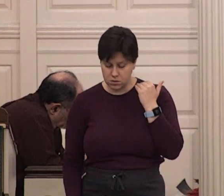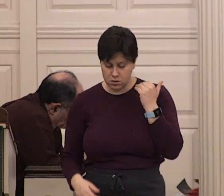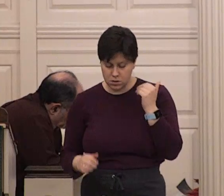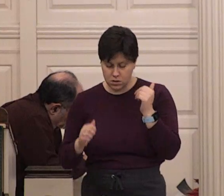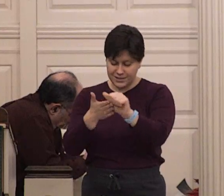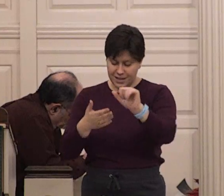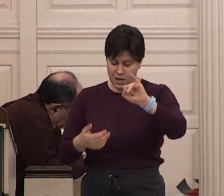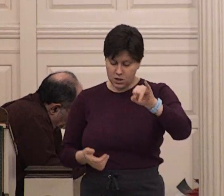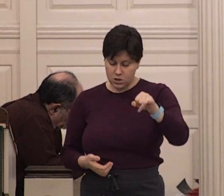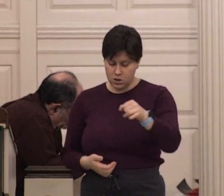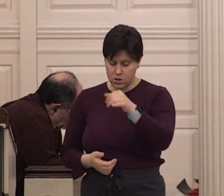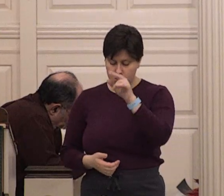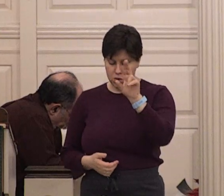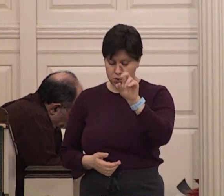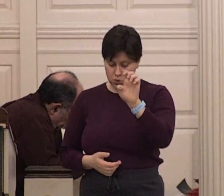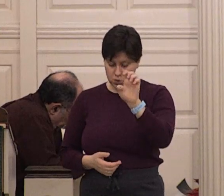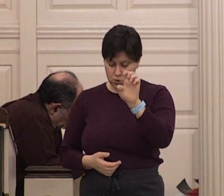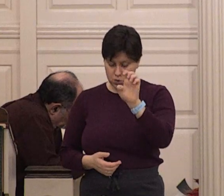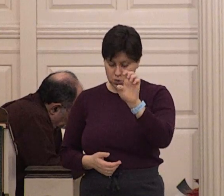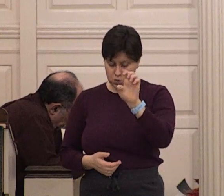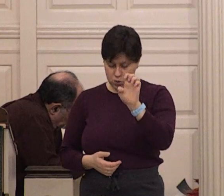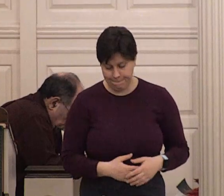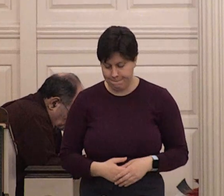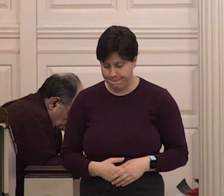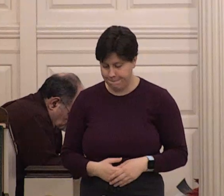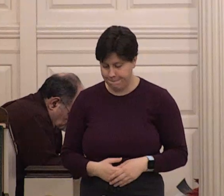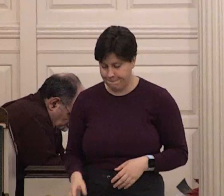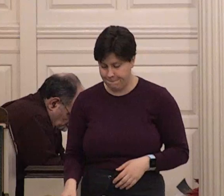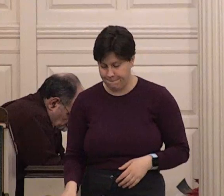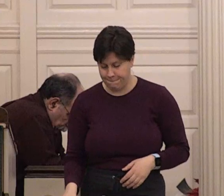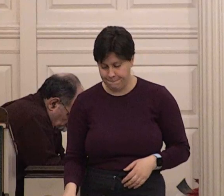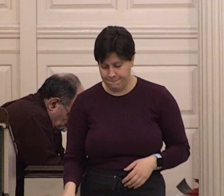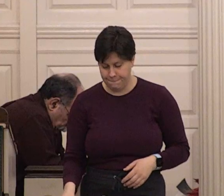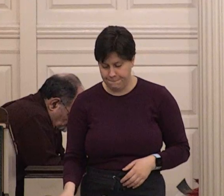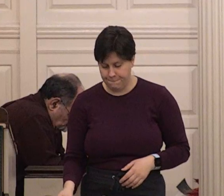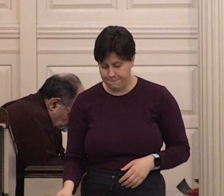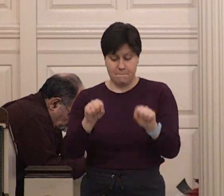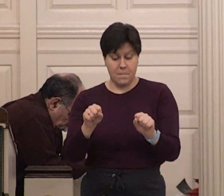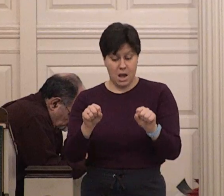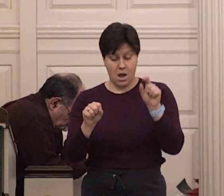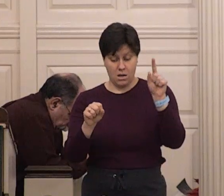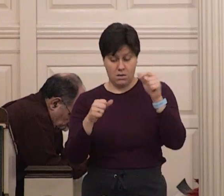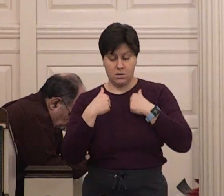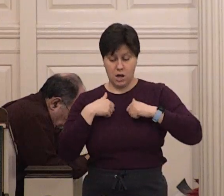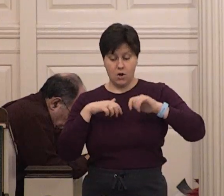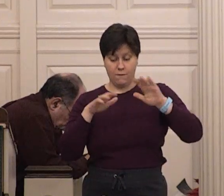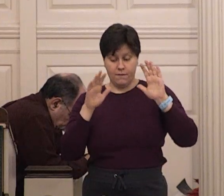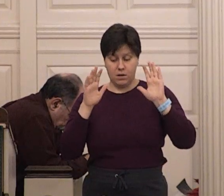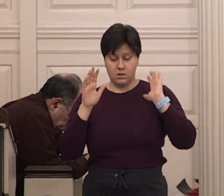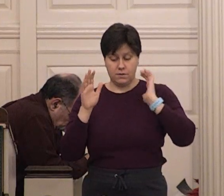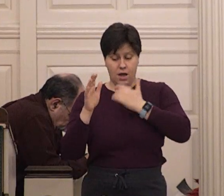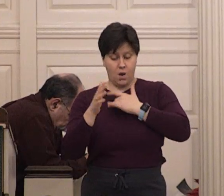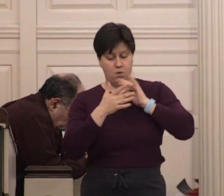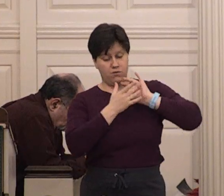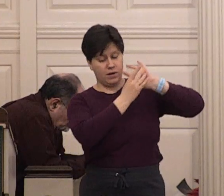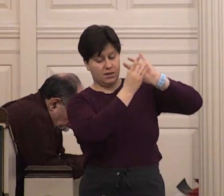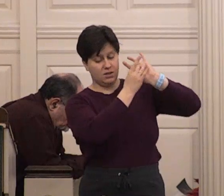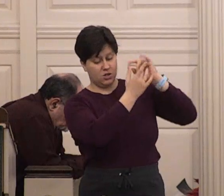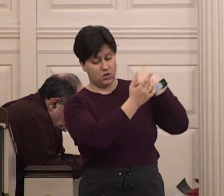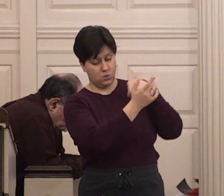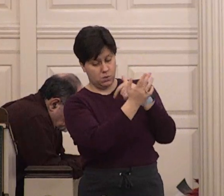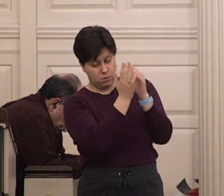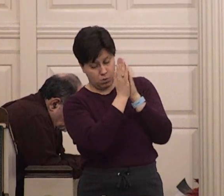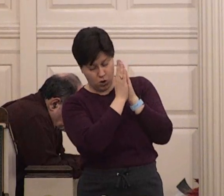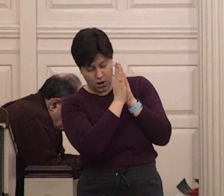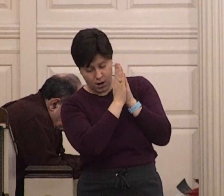Jude, and with all the saints on whose this sacrifice of our reconciliation, we pray, O Lord, advance